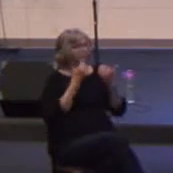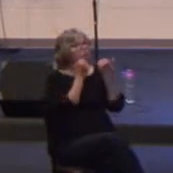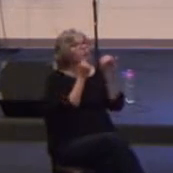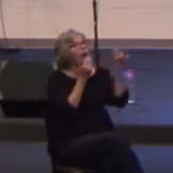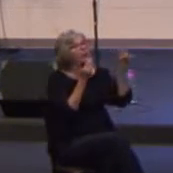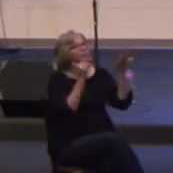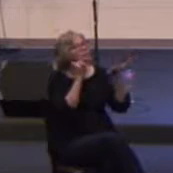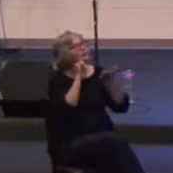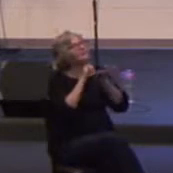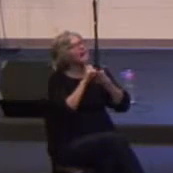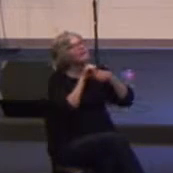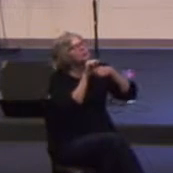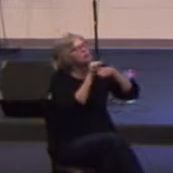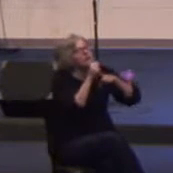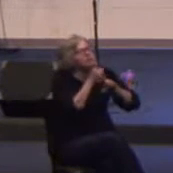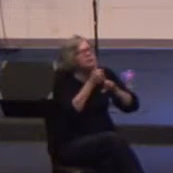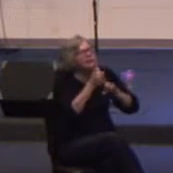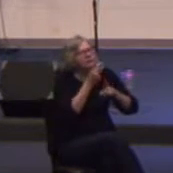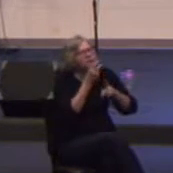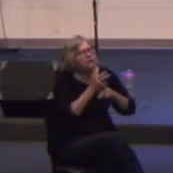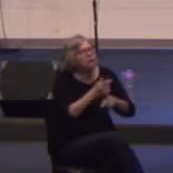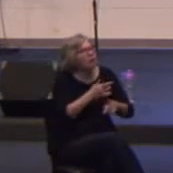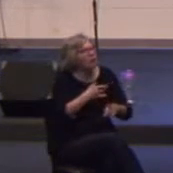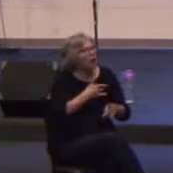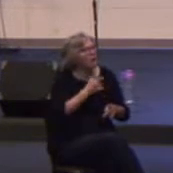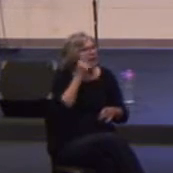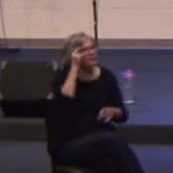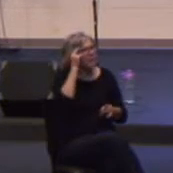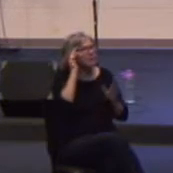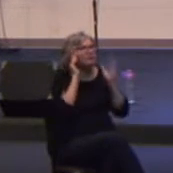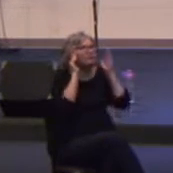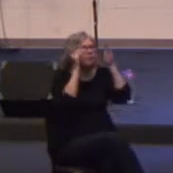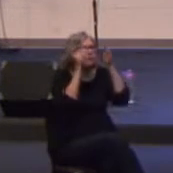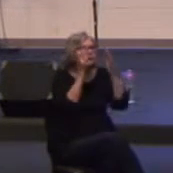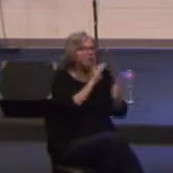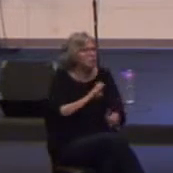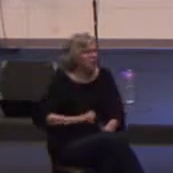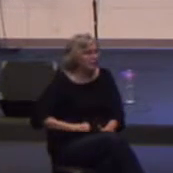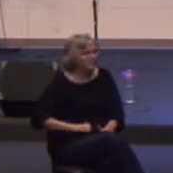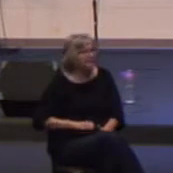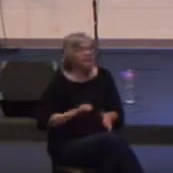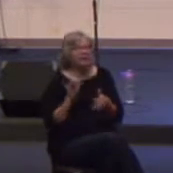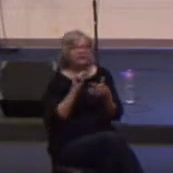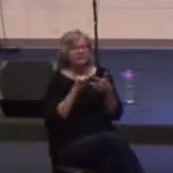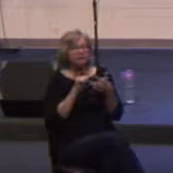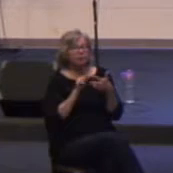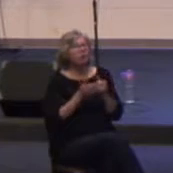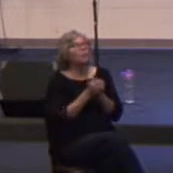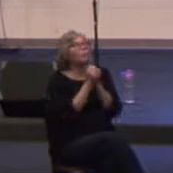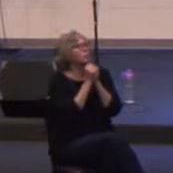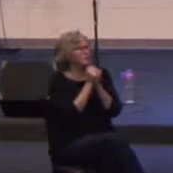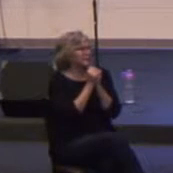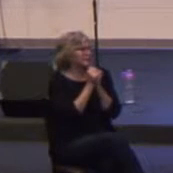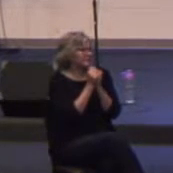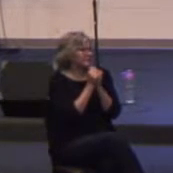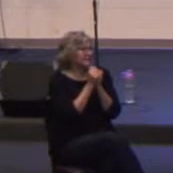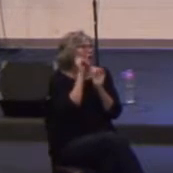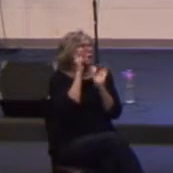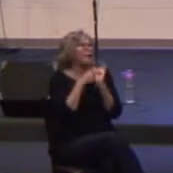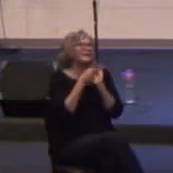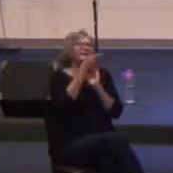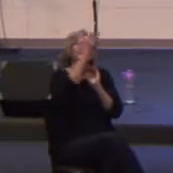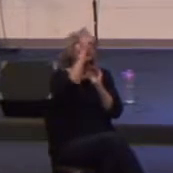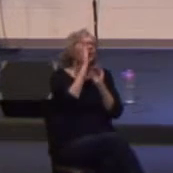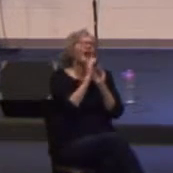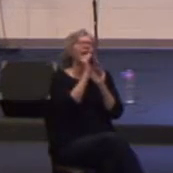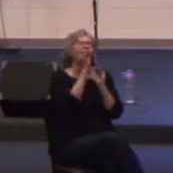train yourself to keep your heart and mind fixed on Christ. Or similar to gratitude is worship. Recognizing that the God of the